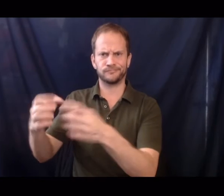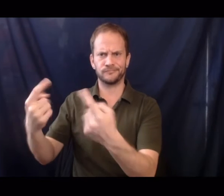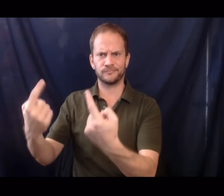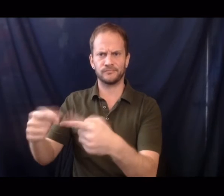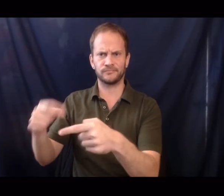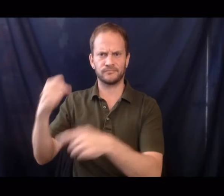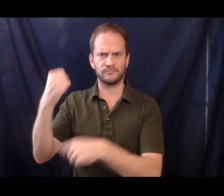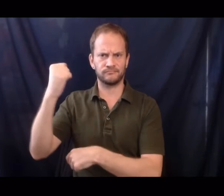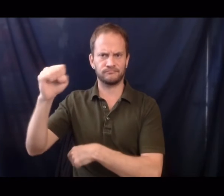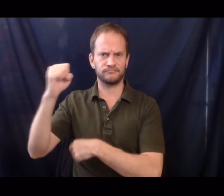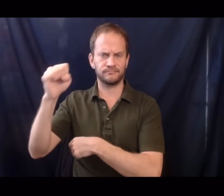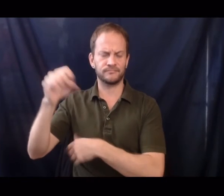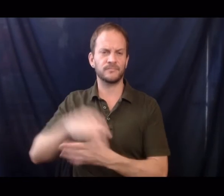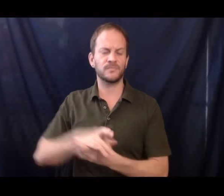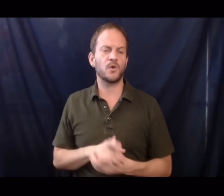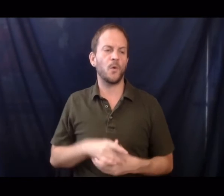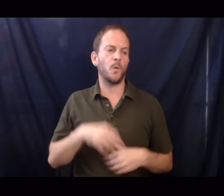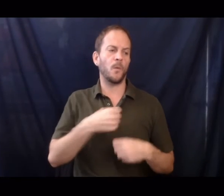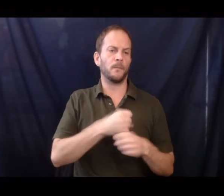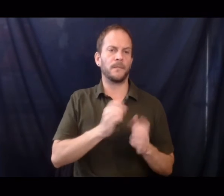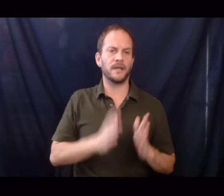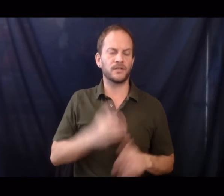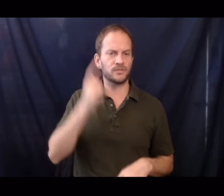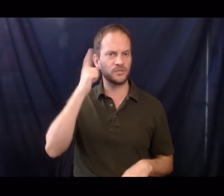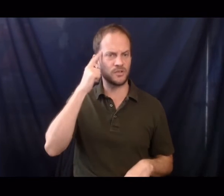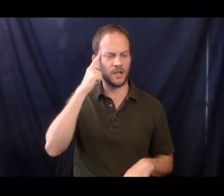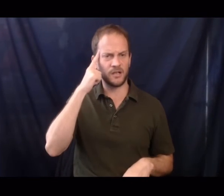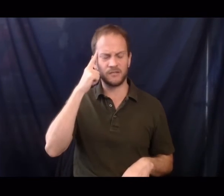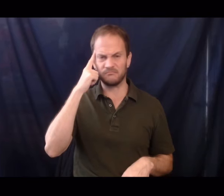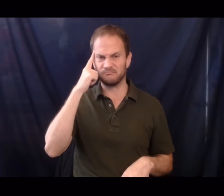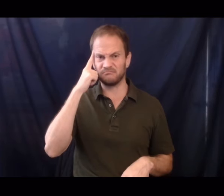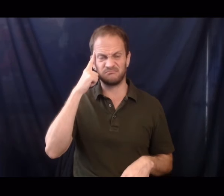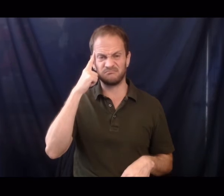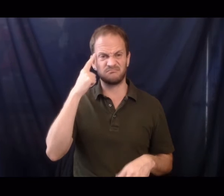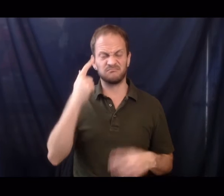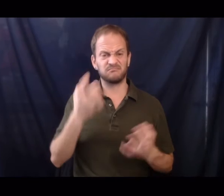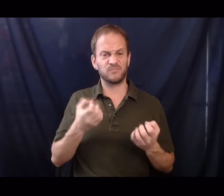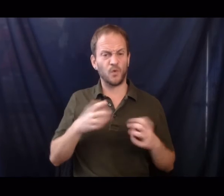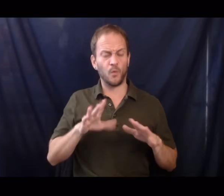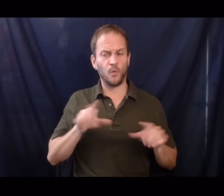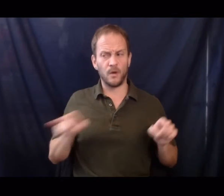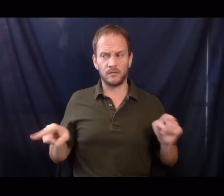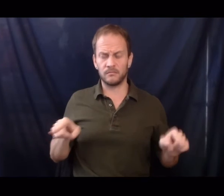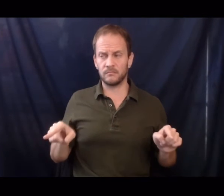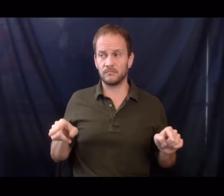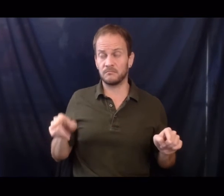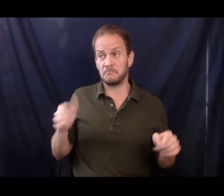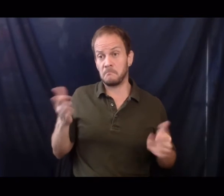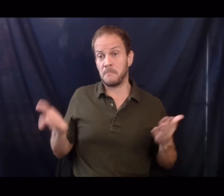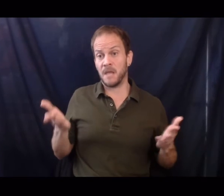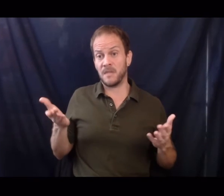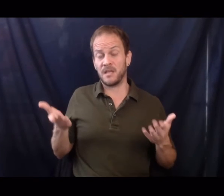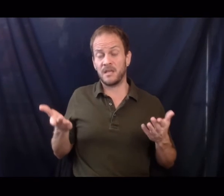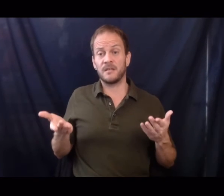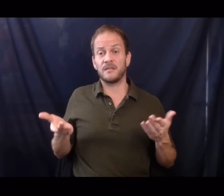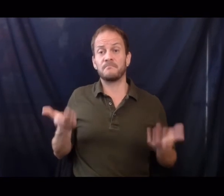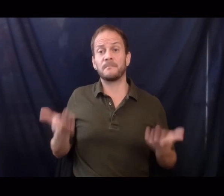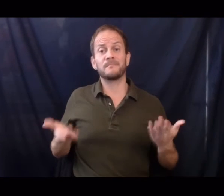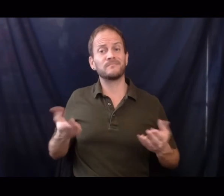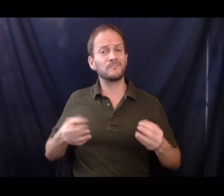because they believed, well, maybe a political party would be even more dangerous than a faction because political parties would